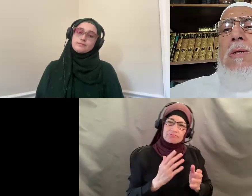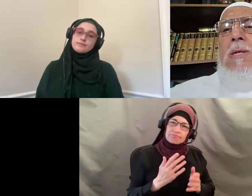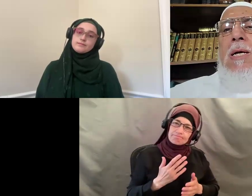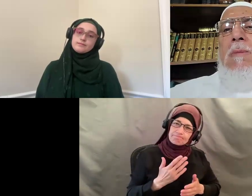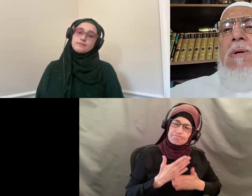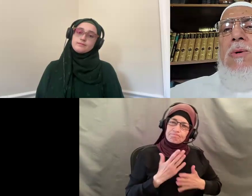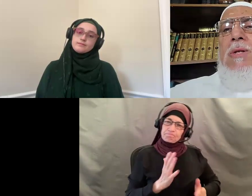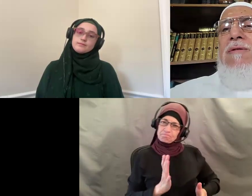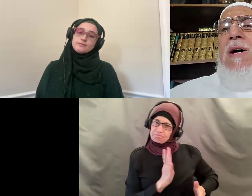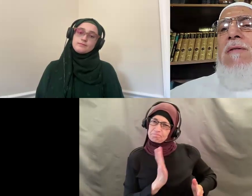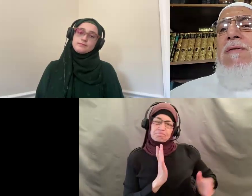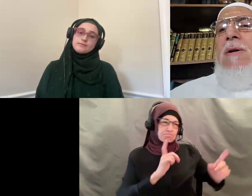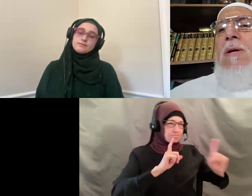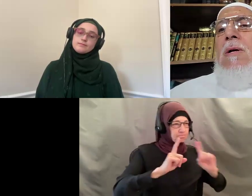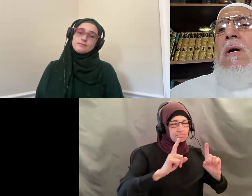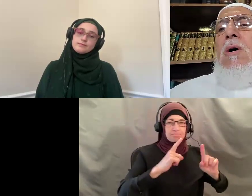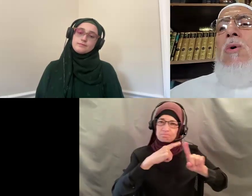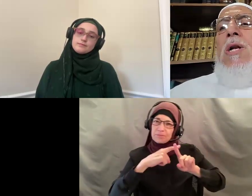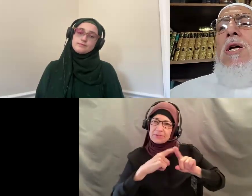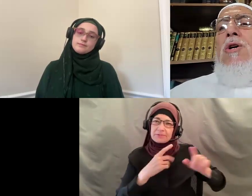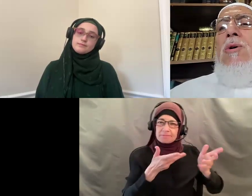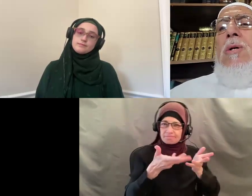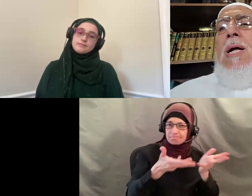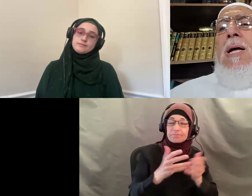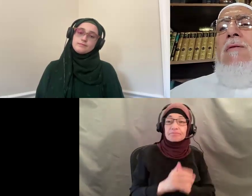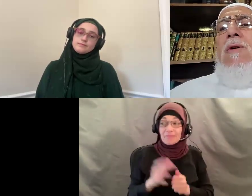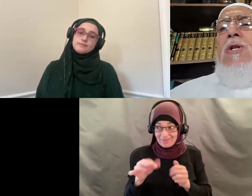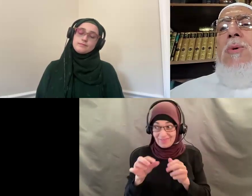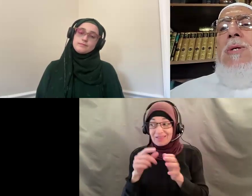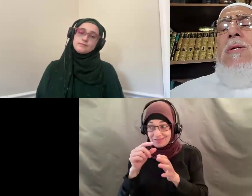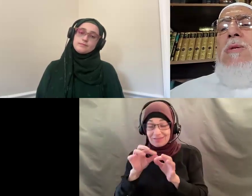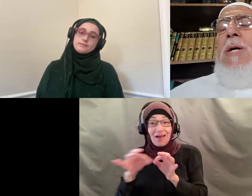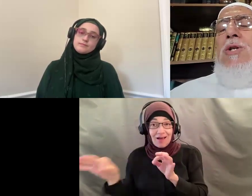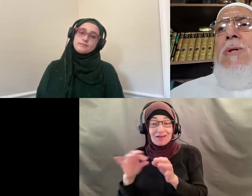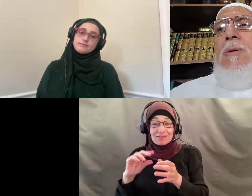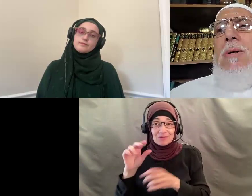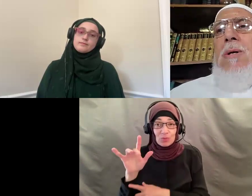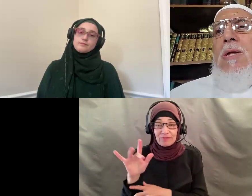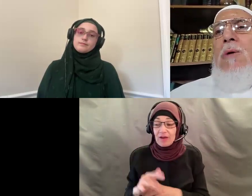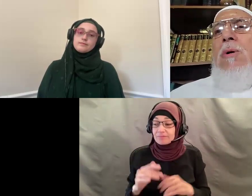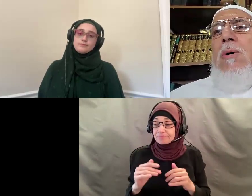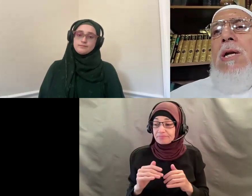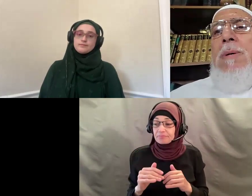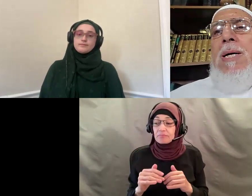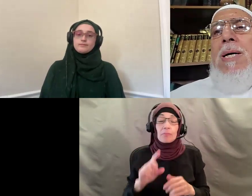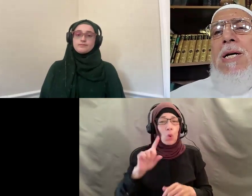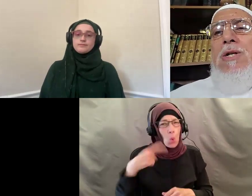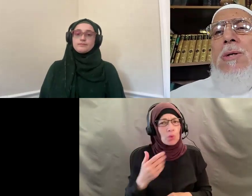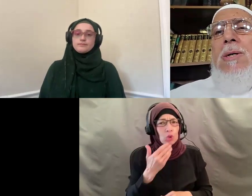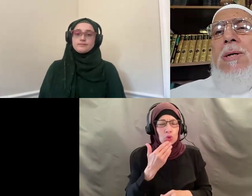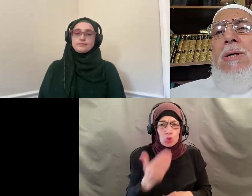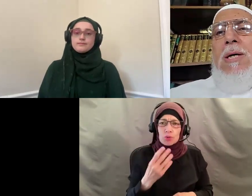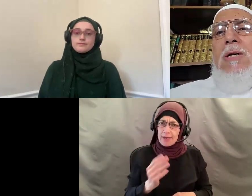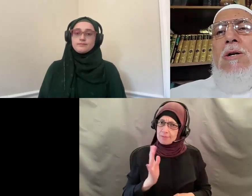So this is ayah number 25. Only good and virtuous speech. They will only be